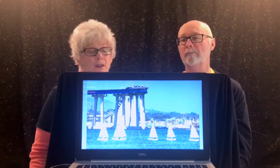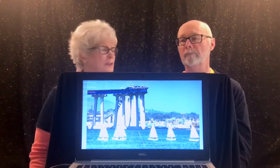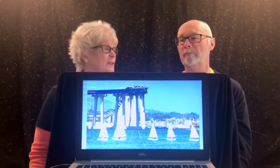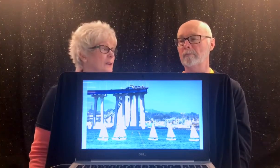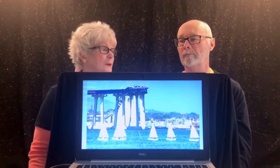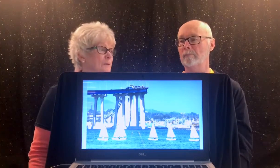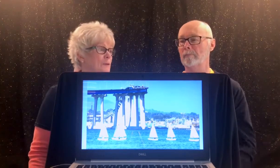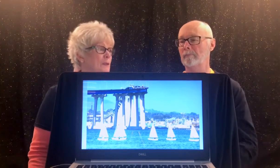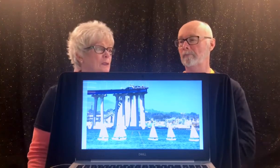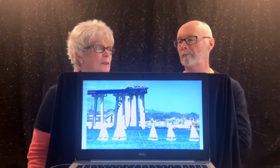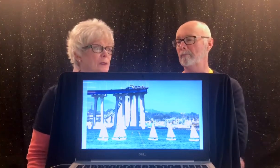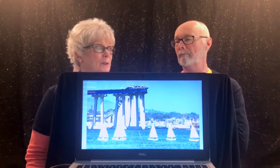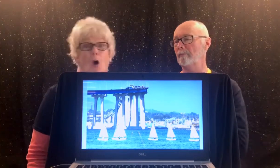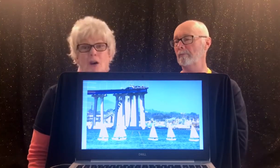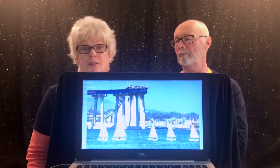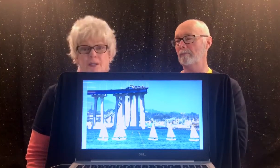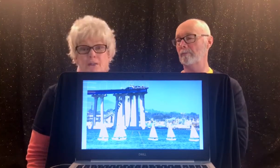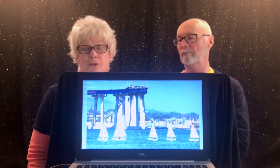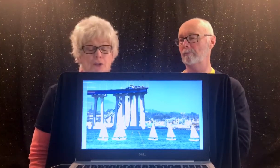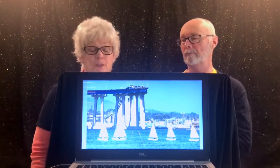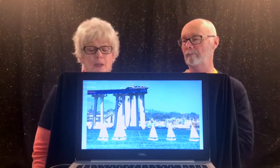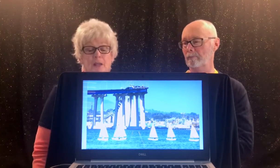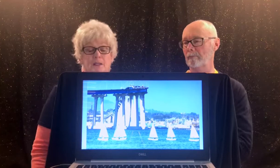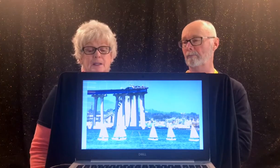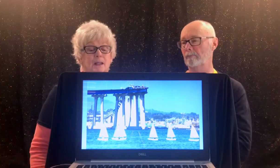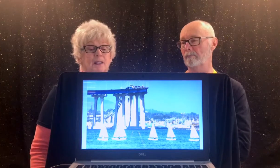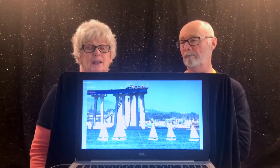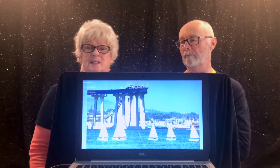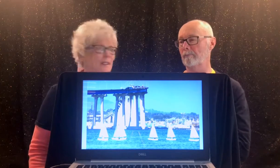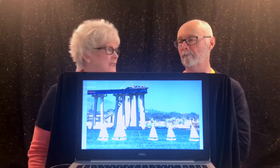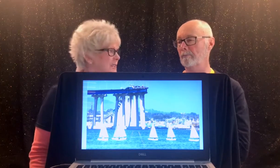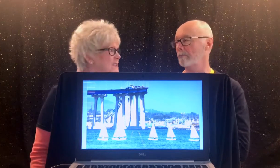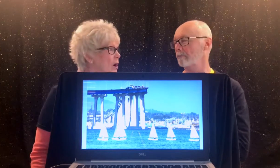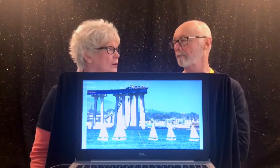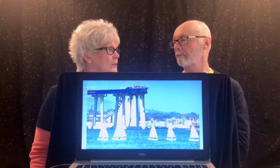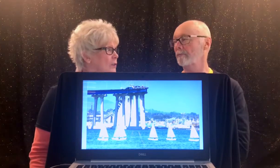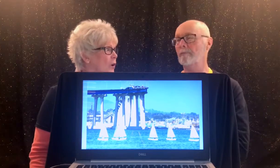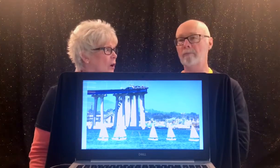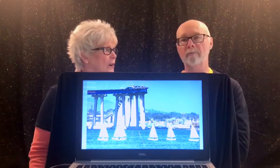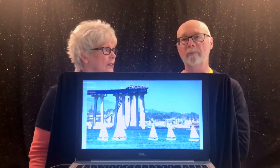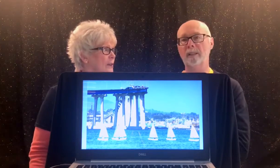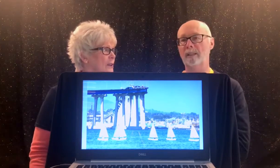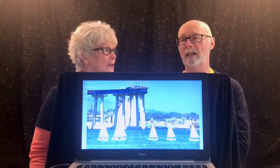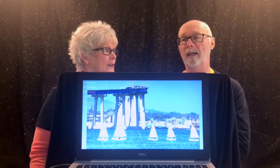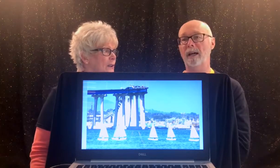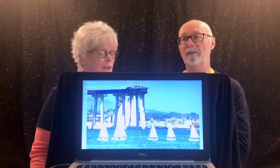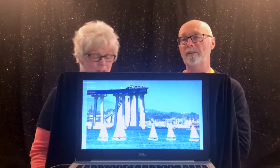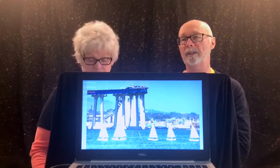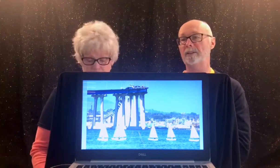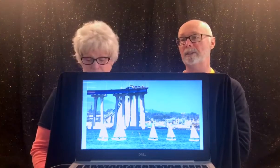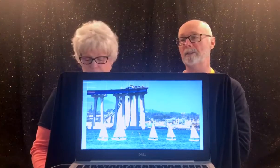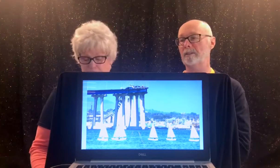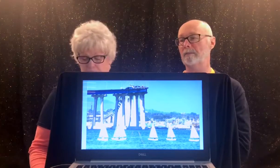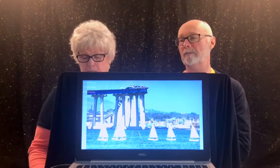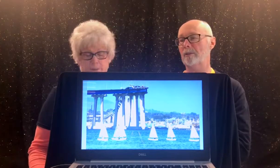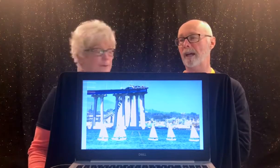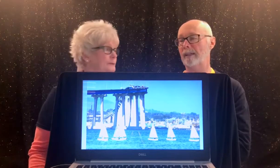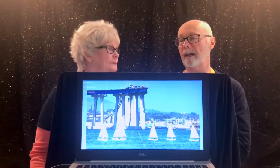the loss in the first place, and they tend to harden your heart. Yeah, I don't think it's just drag it out.